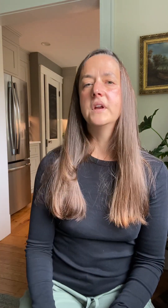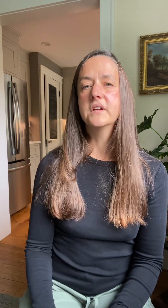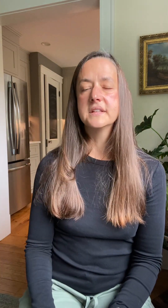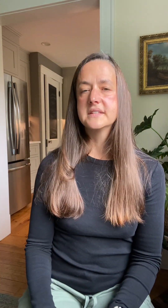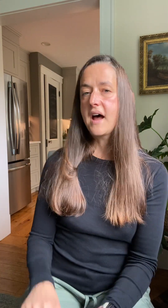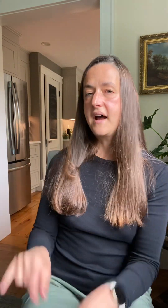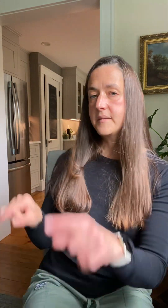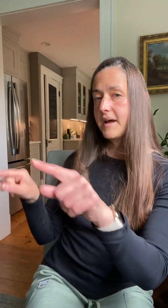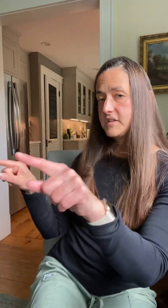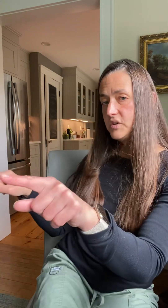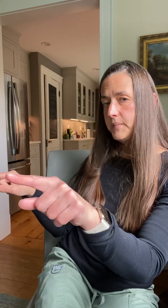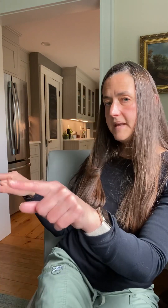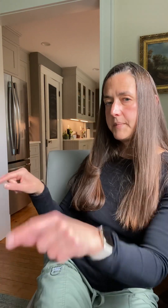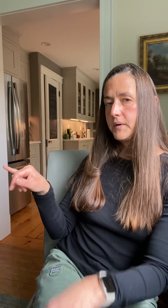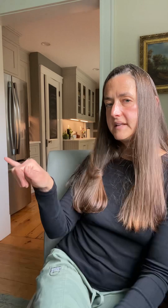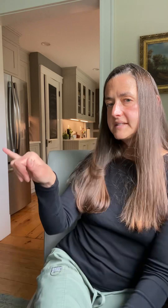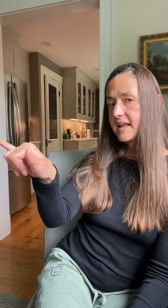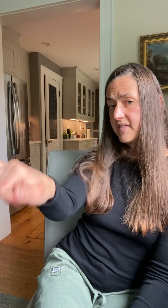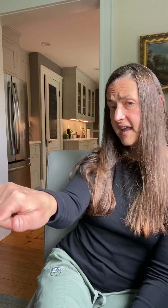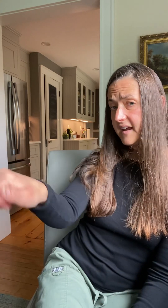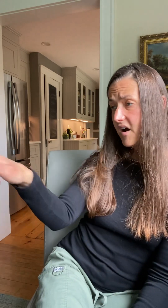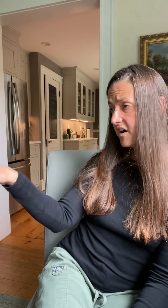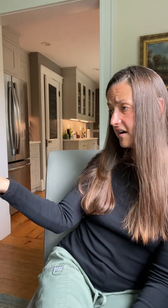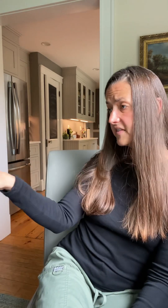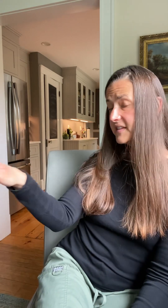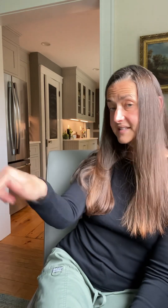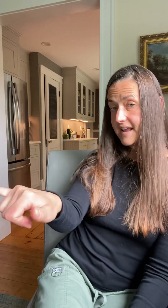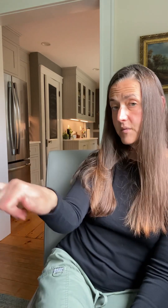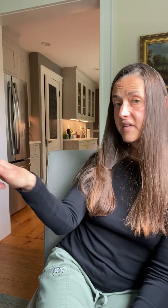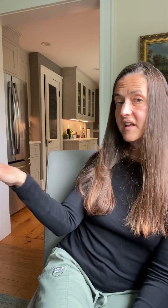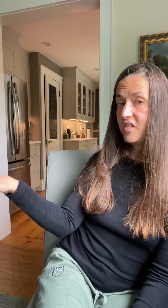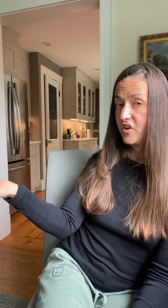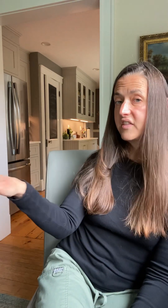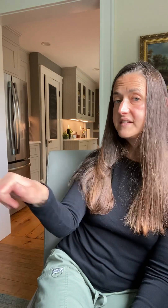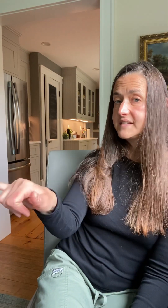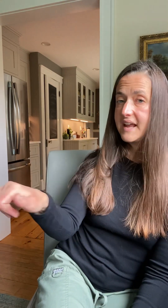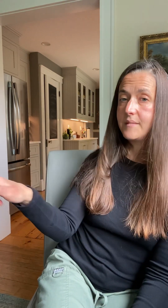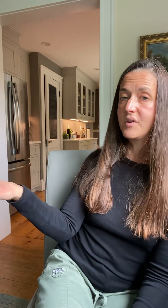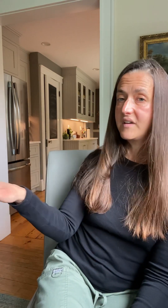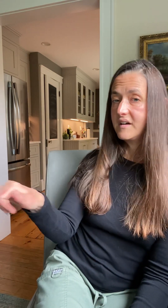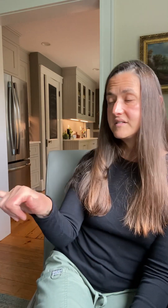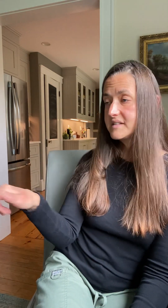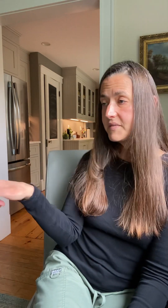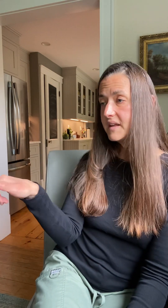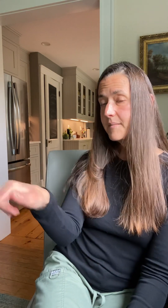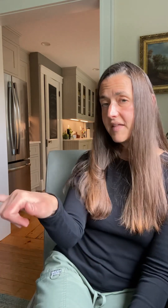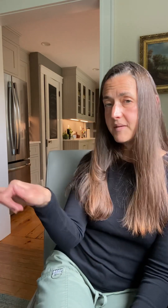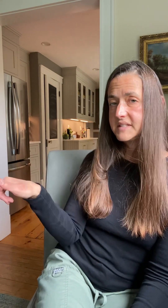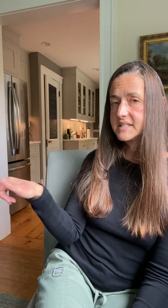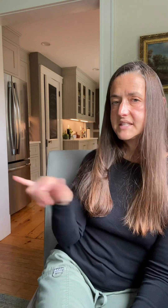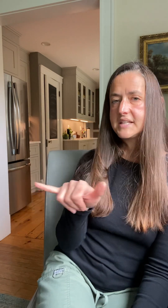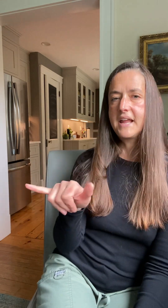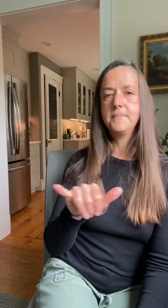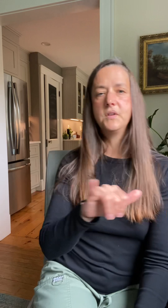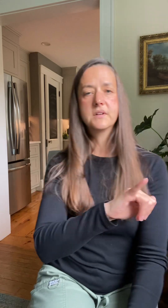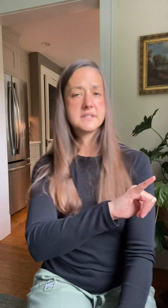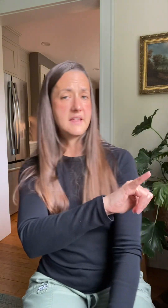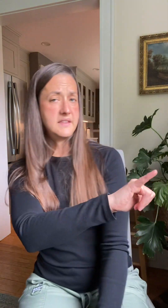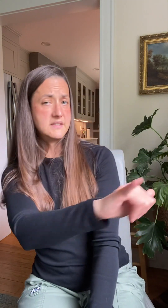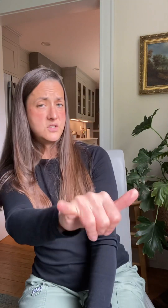could talk about 2 people and say they are the same, or they look the same, or there's something about them is the same. You could say these 2